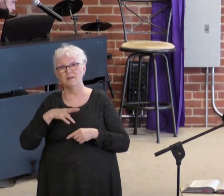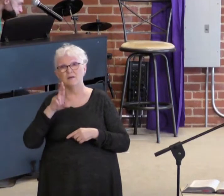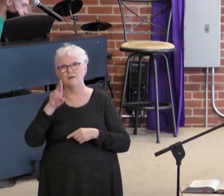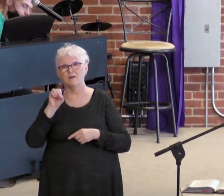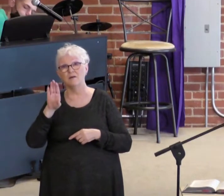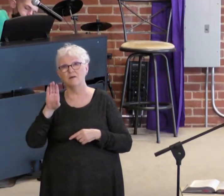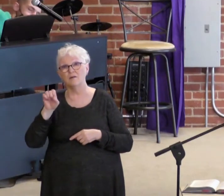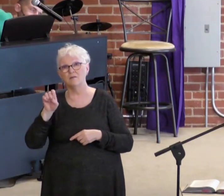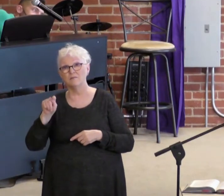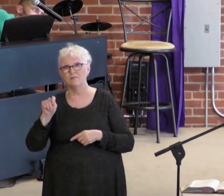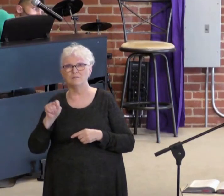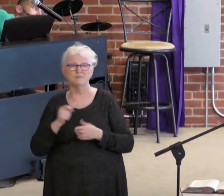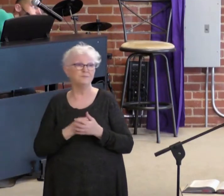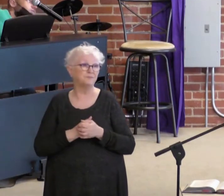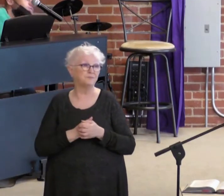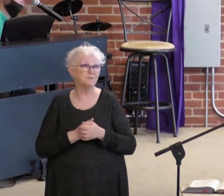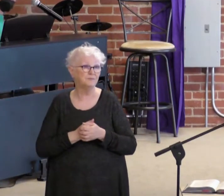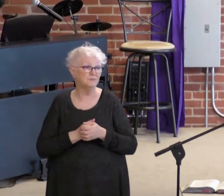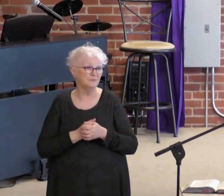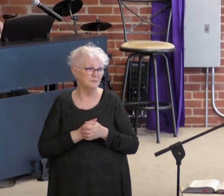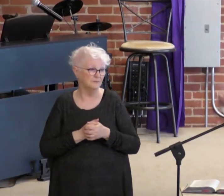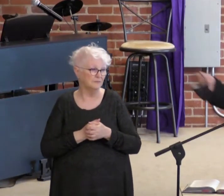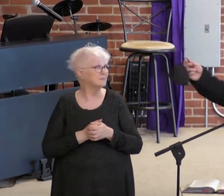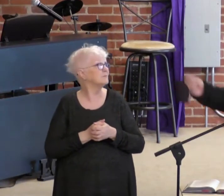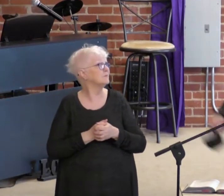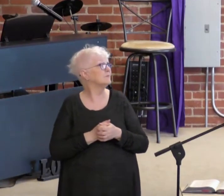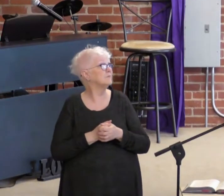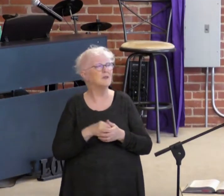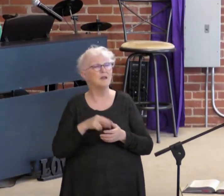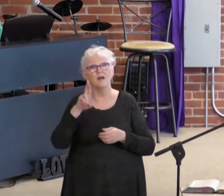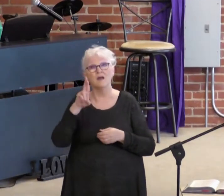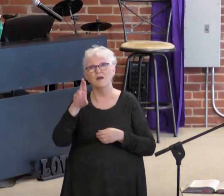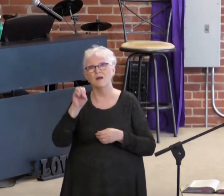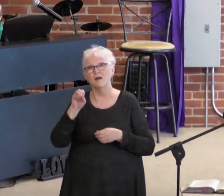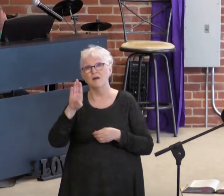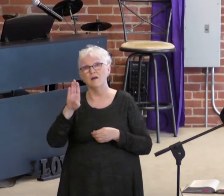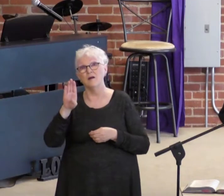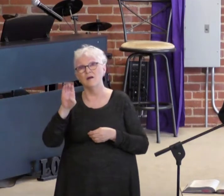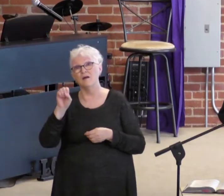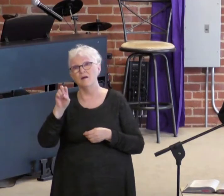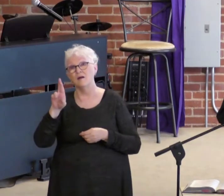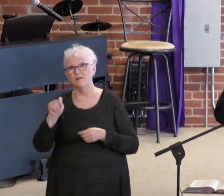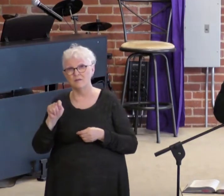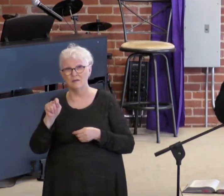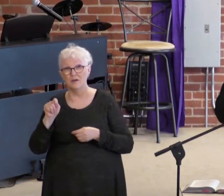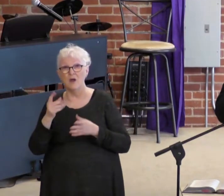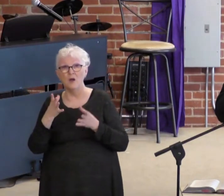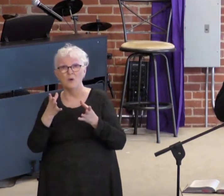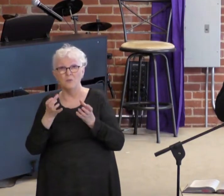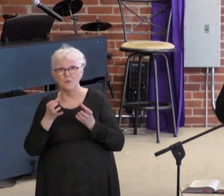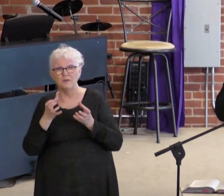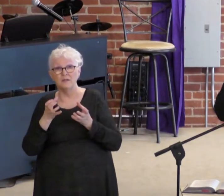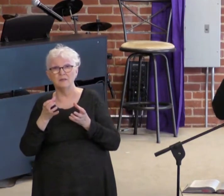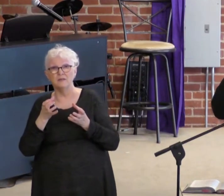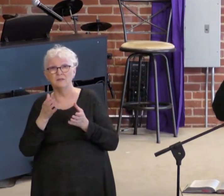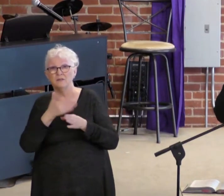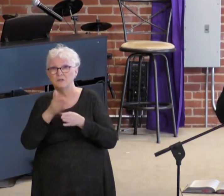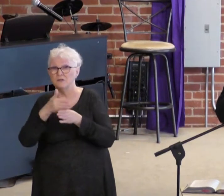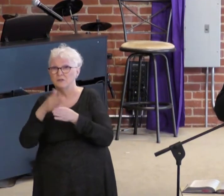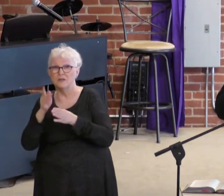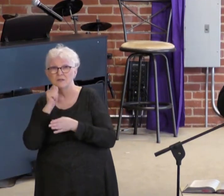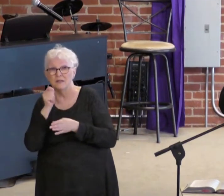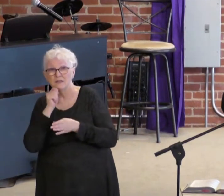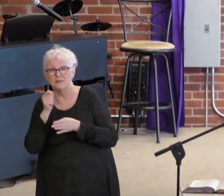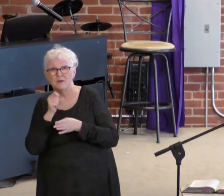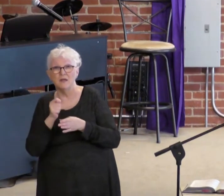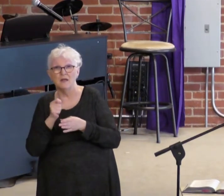amputee. And Robert wanted to share a testimony, but he was so broken up, he said, "I just can't